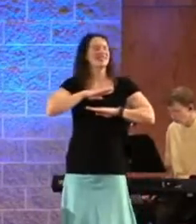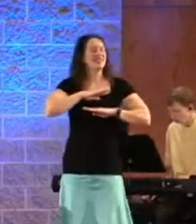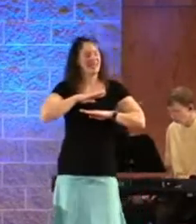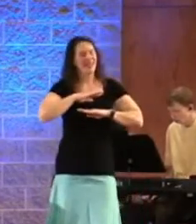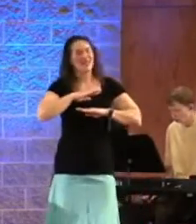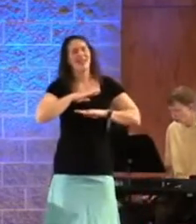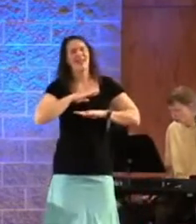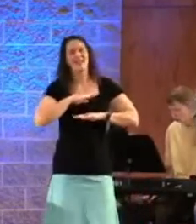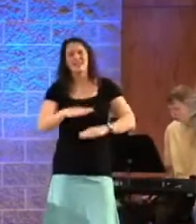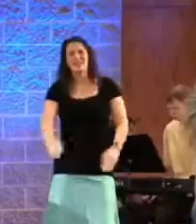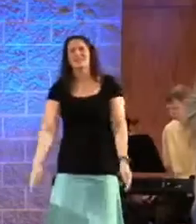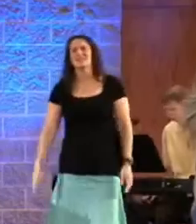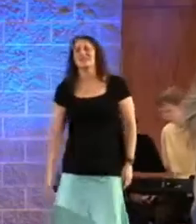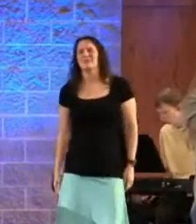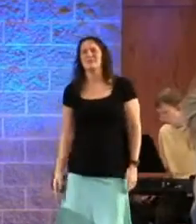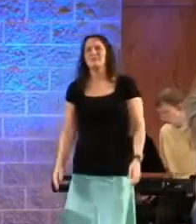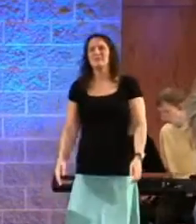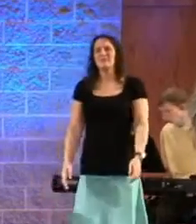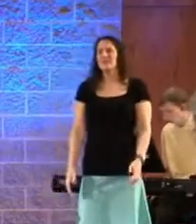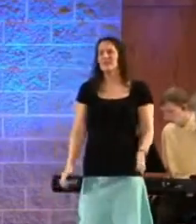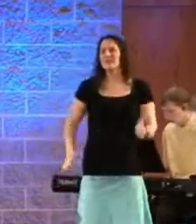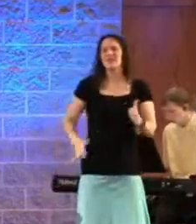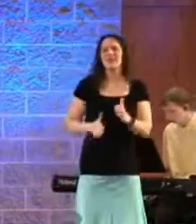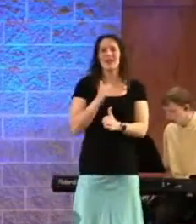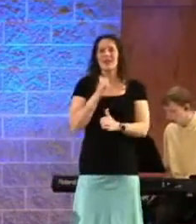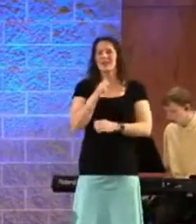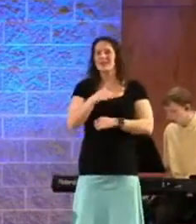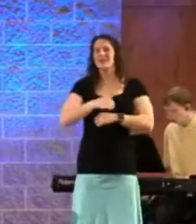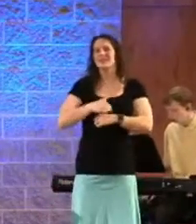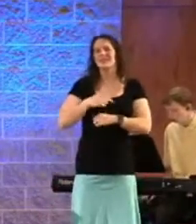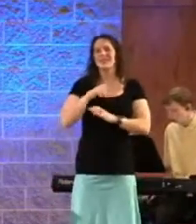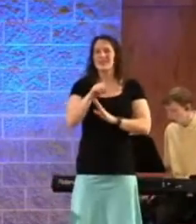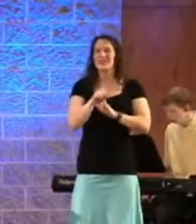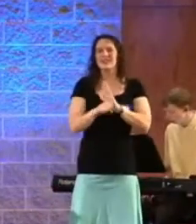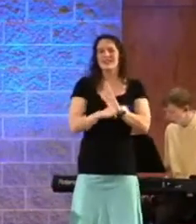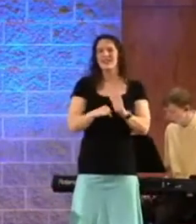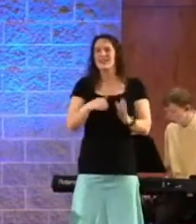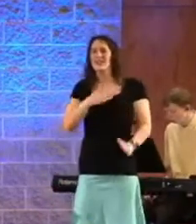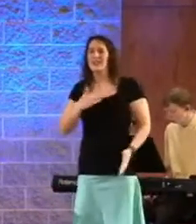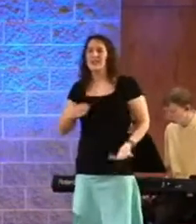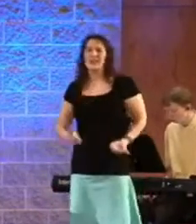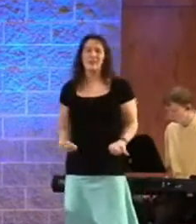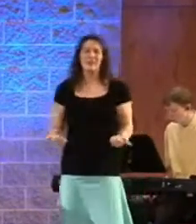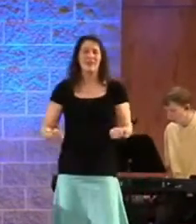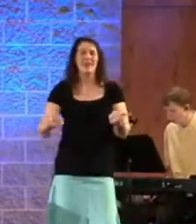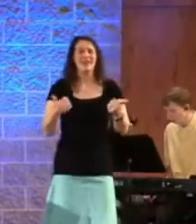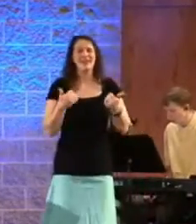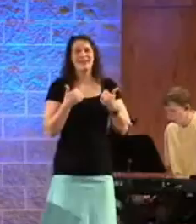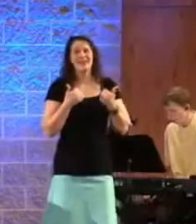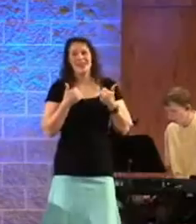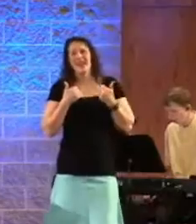satisfy through every season of my